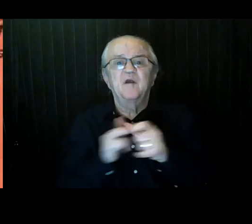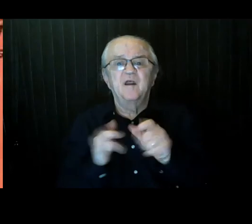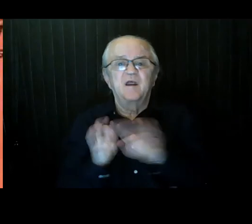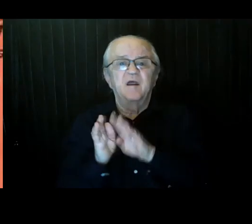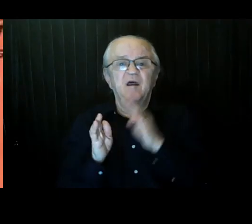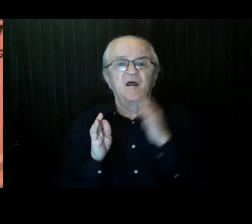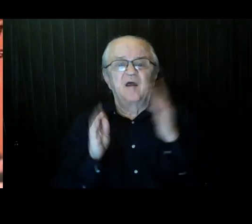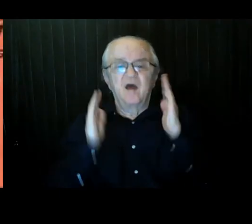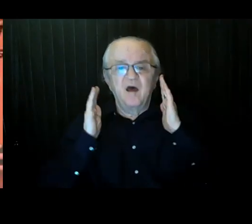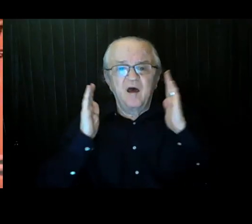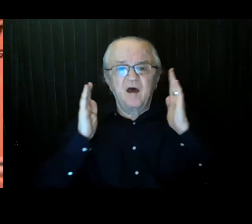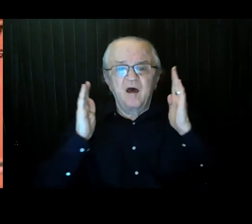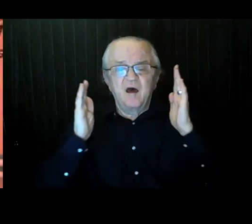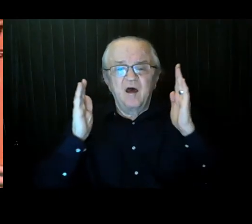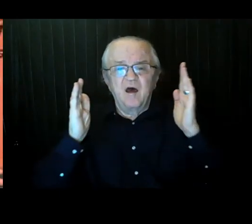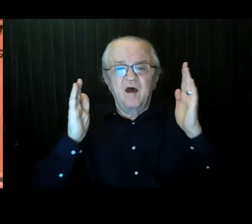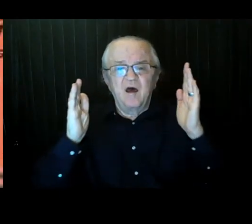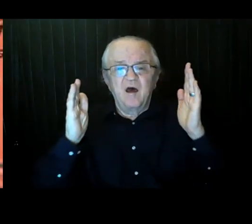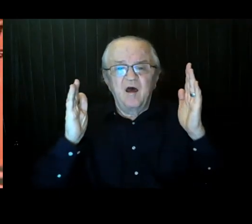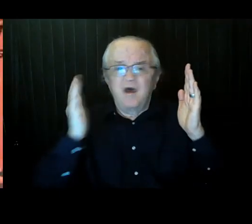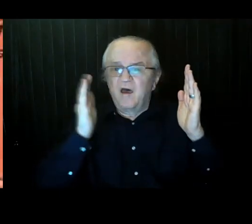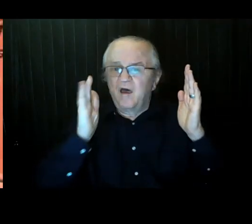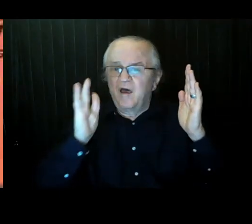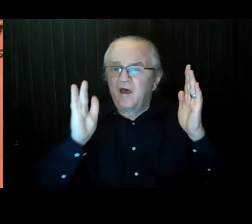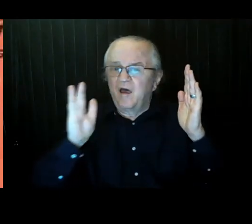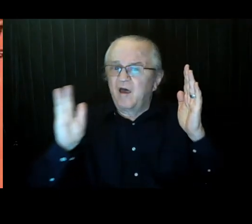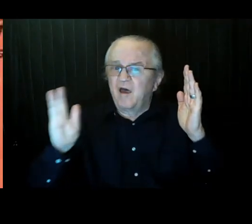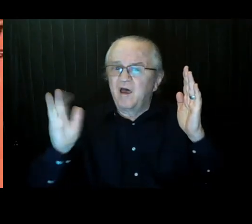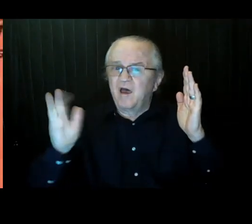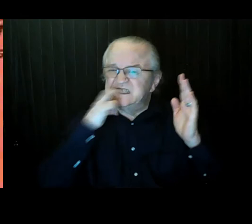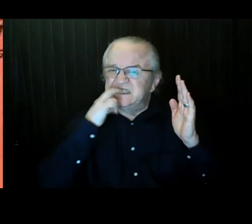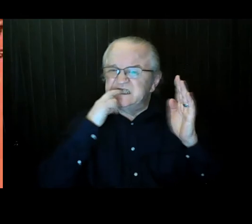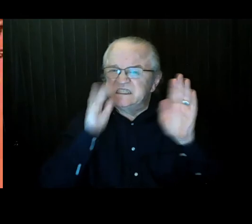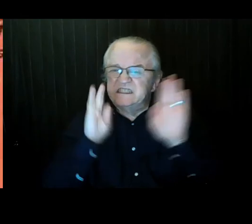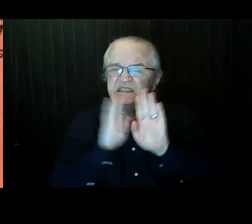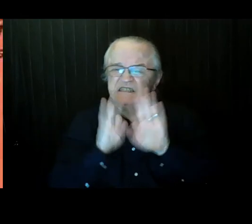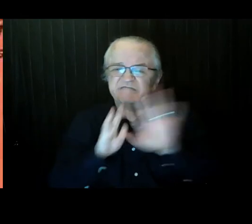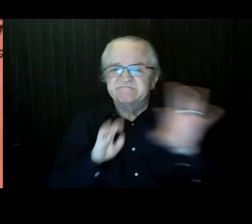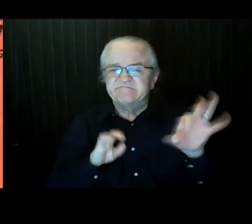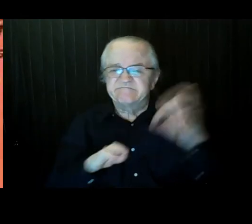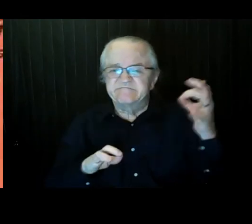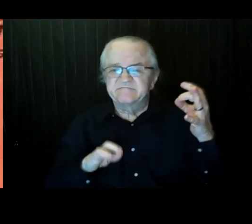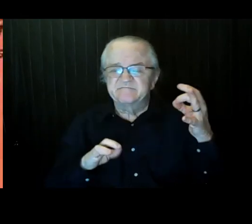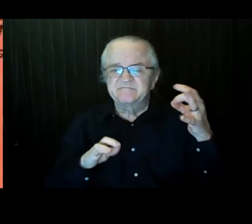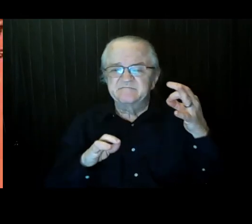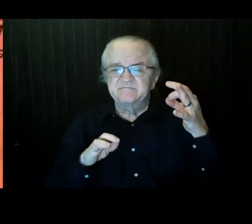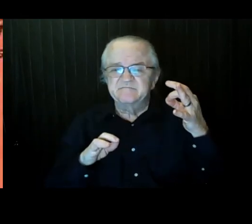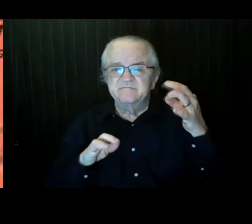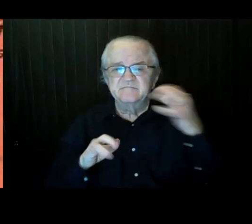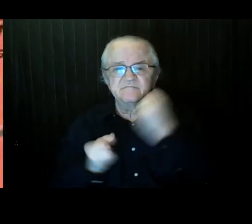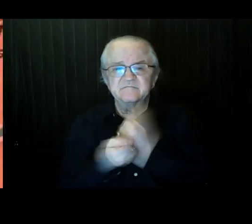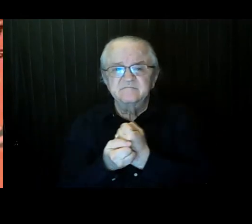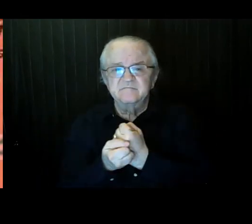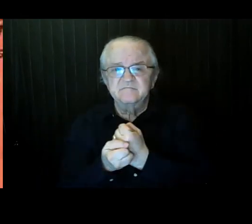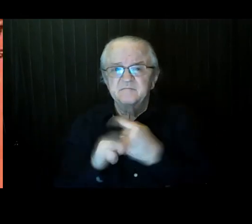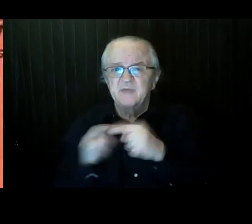into a hallway. And then next to that is another door, a glass door, kind of French paned type door. And it's locked, but I can see the books